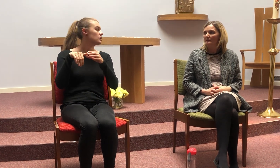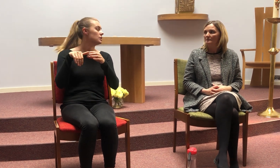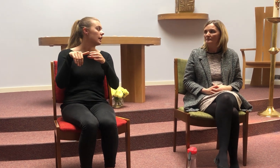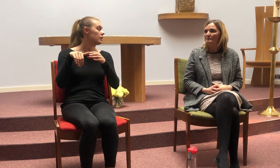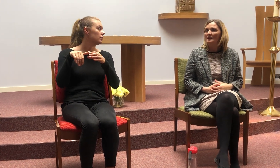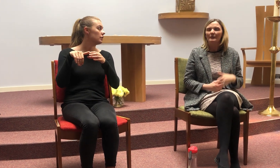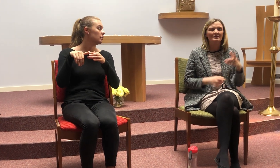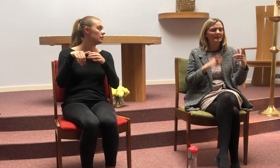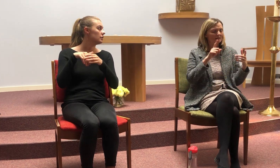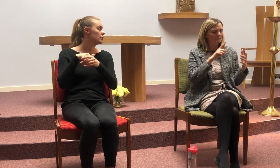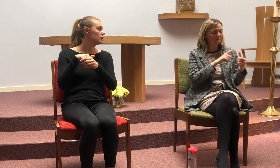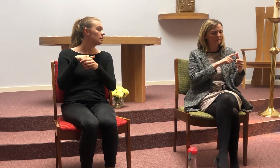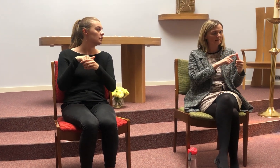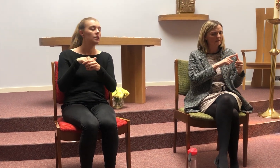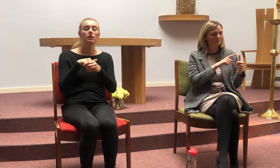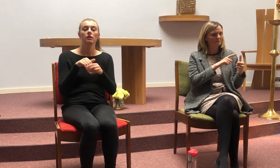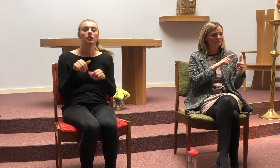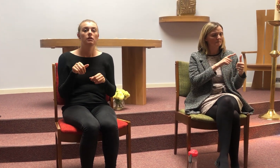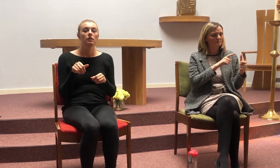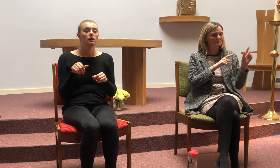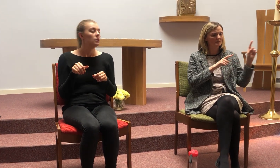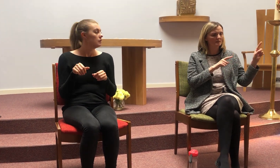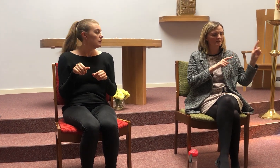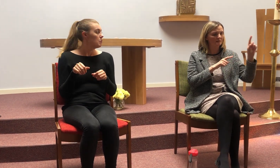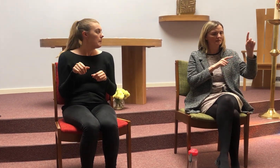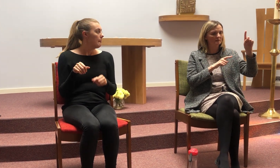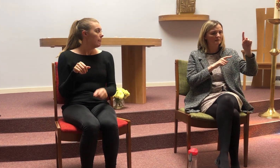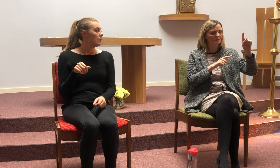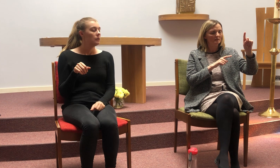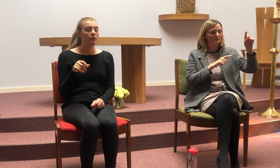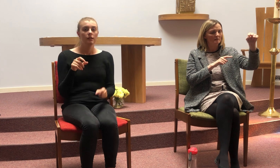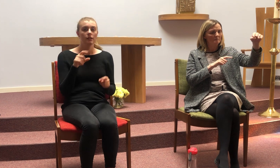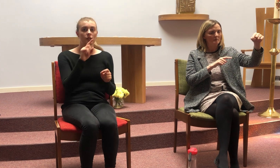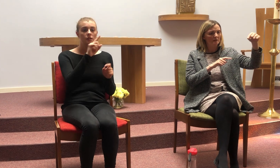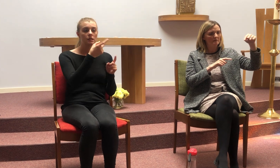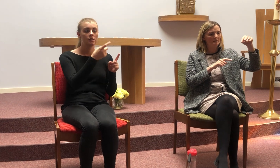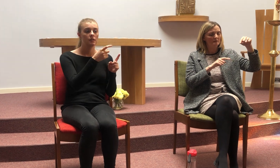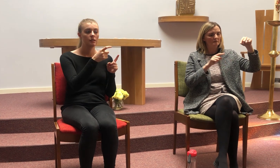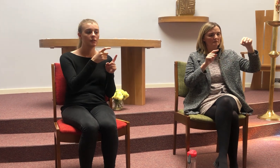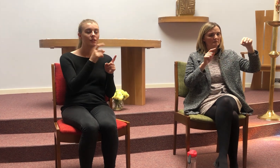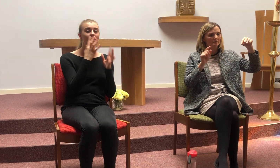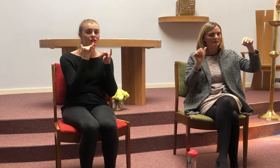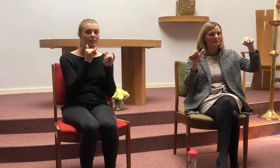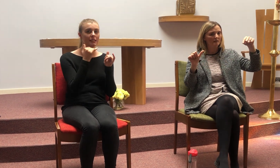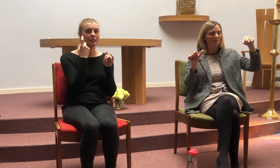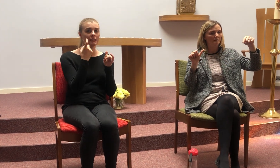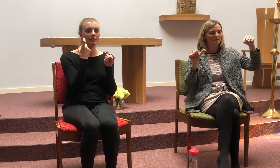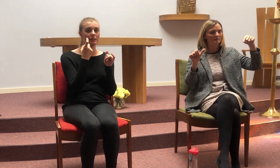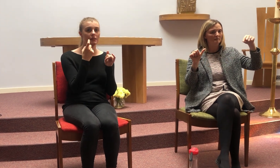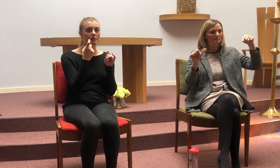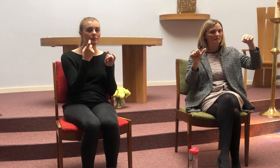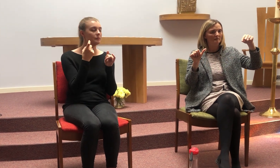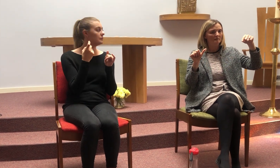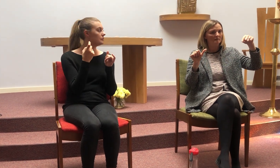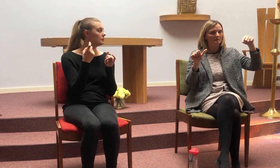So there's 6 altogether? There's 6, let me think, there's Declan, Mary, Keith,